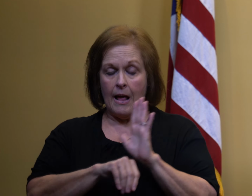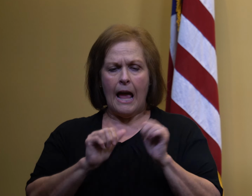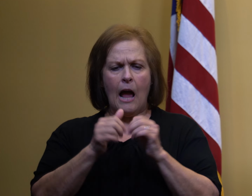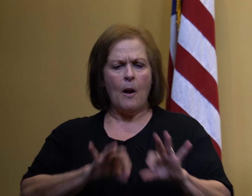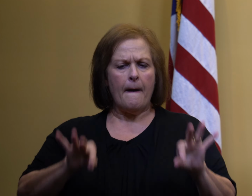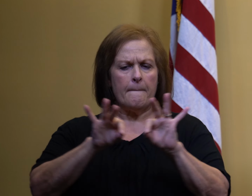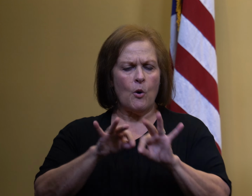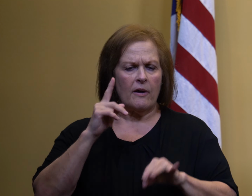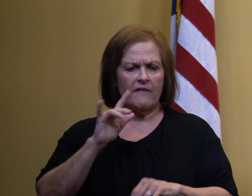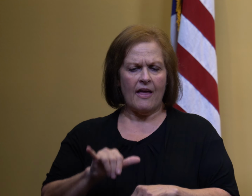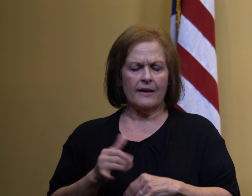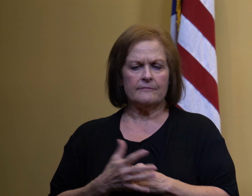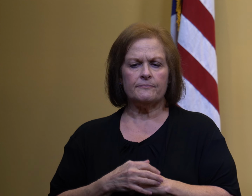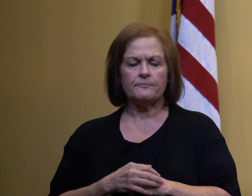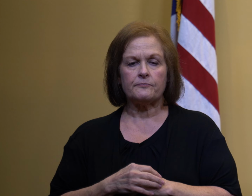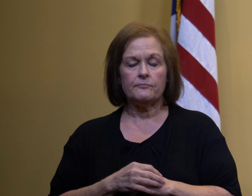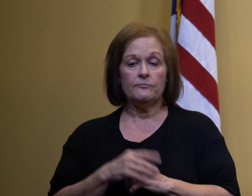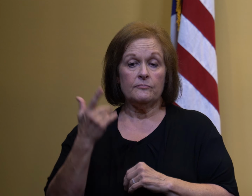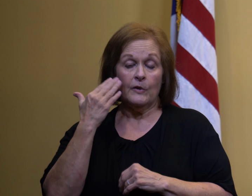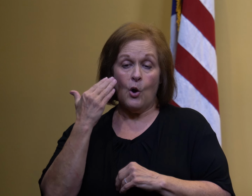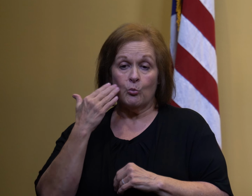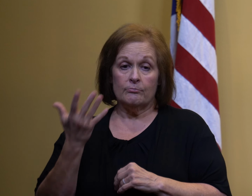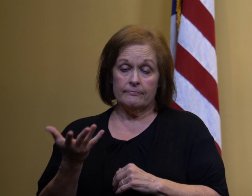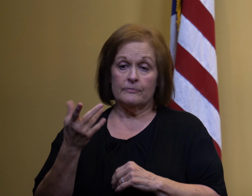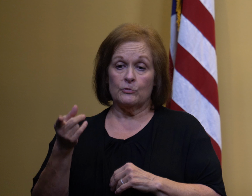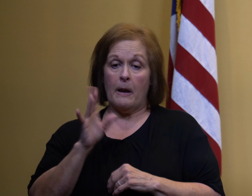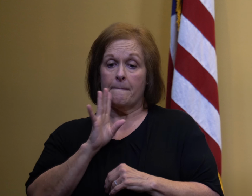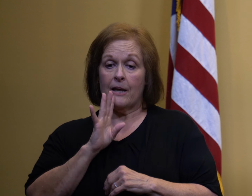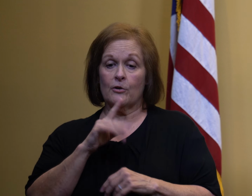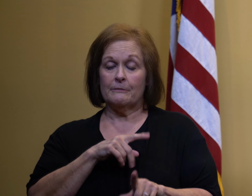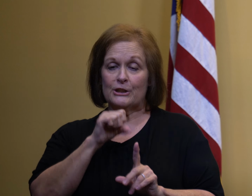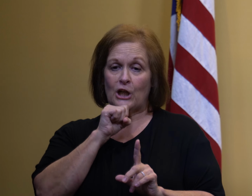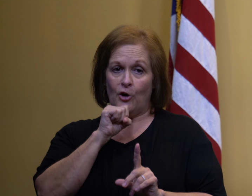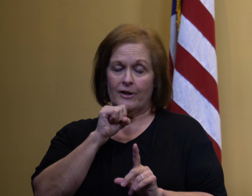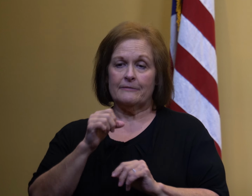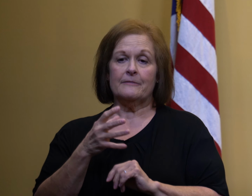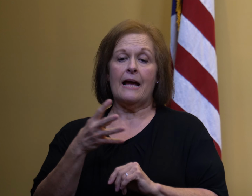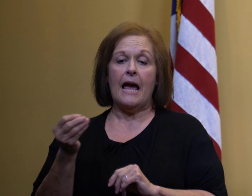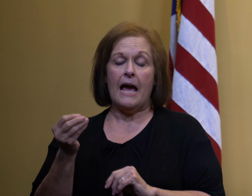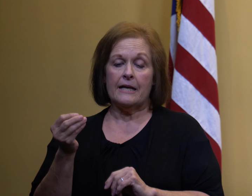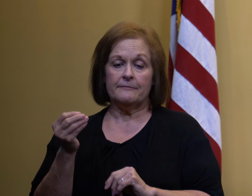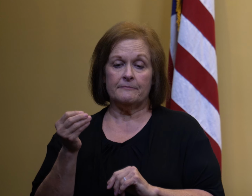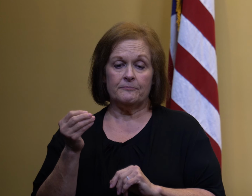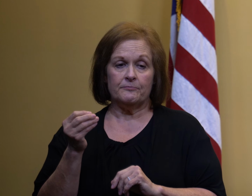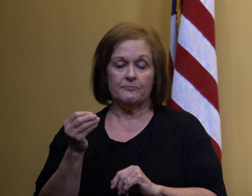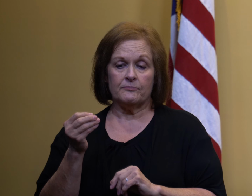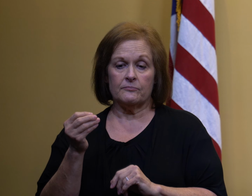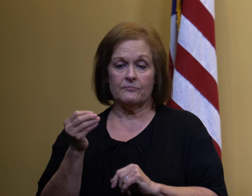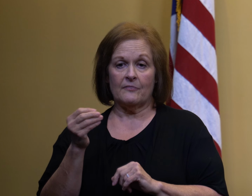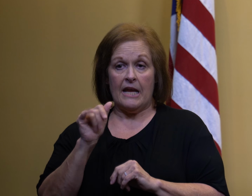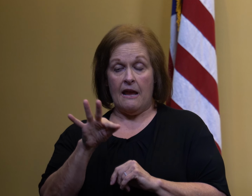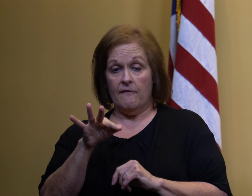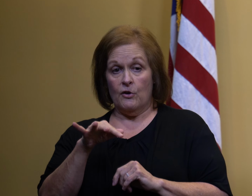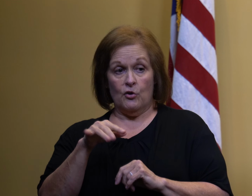is the work for something like that? Well, you know, you mentioned Miss Sherry, and